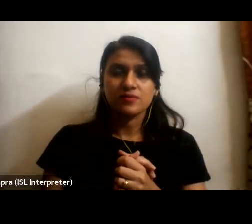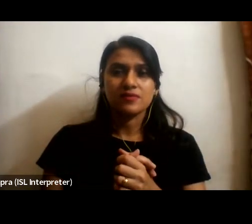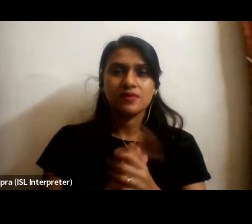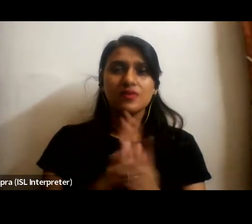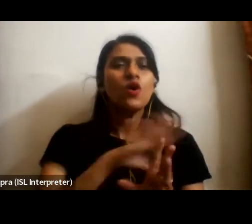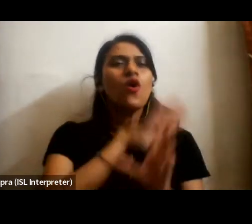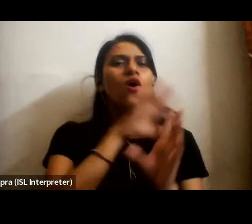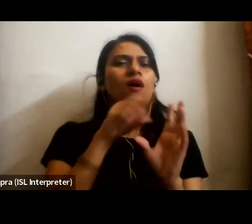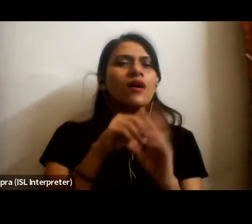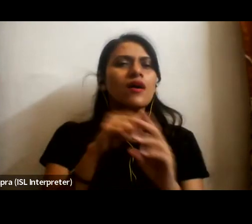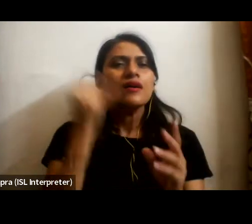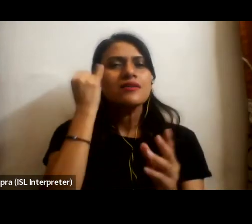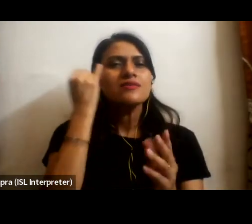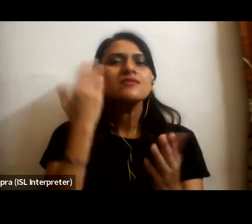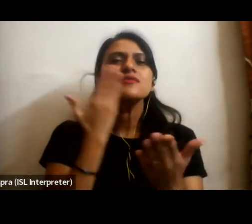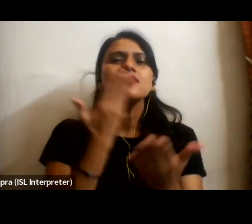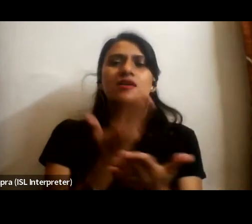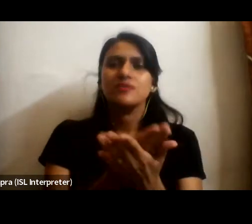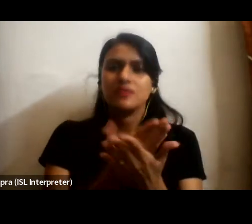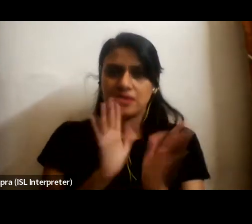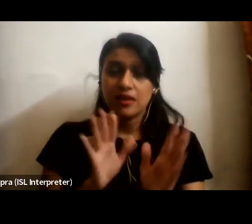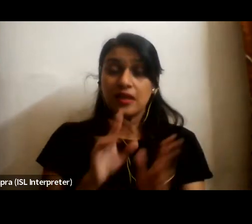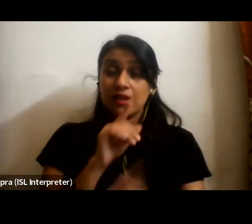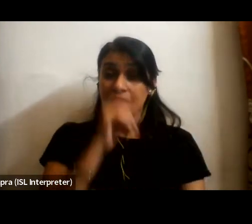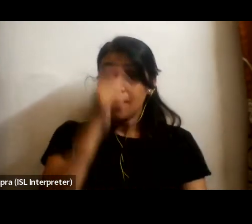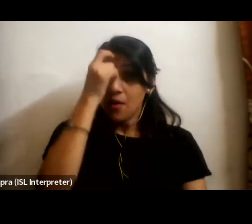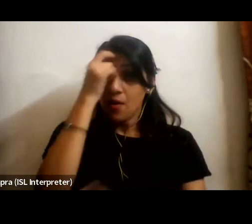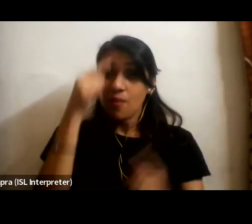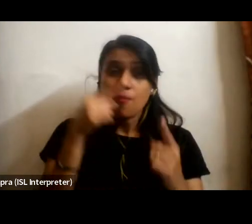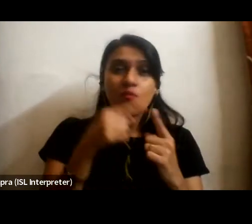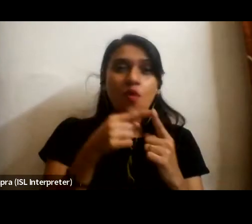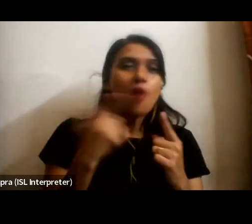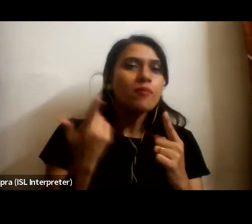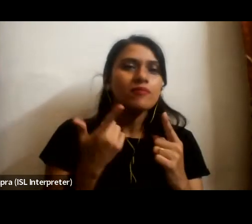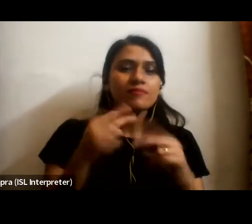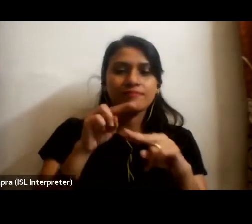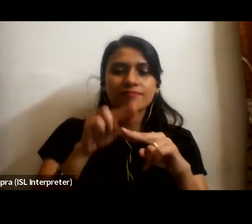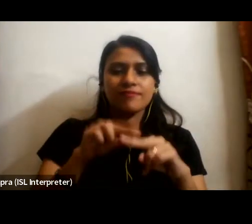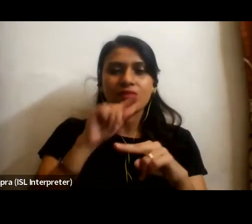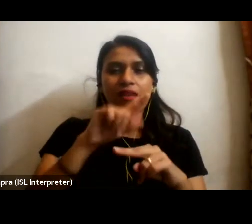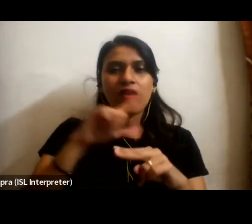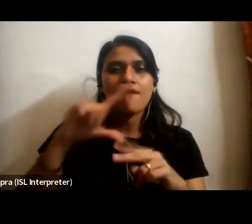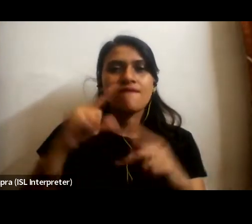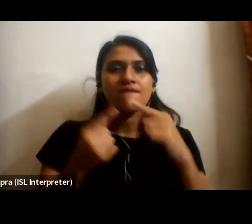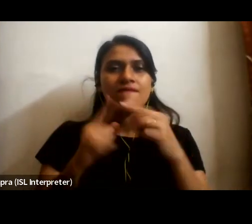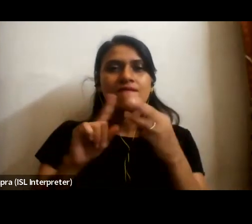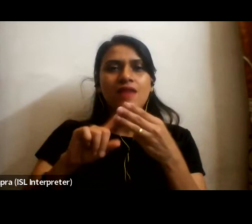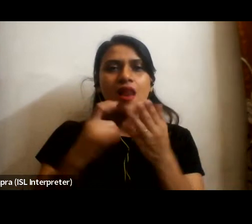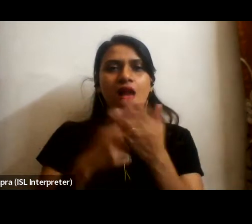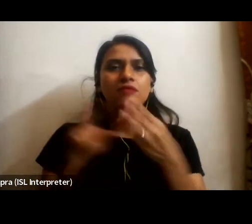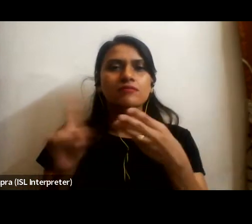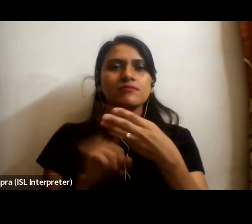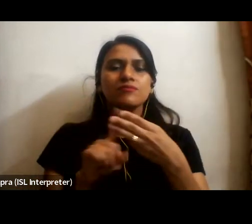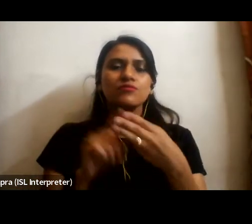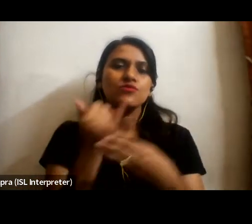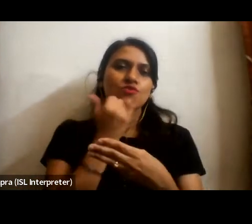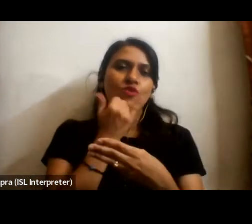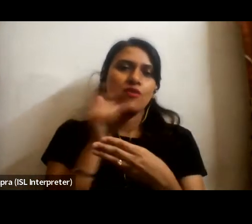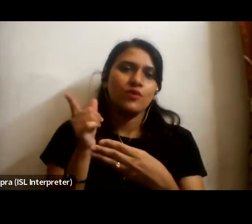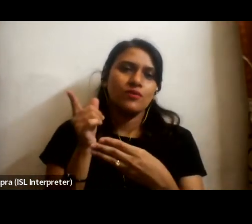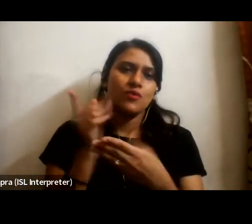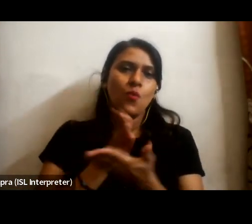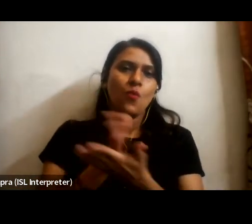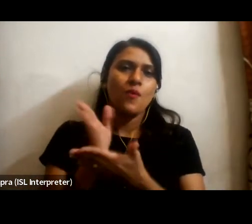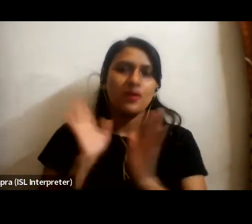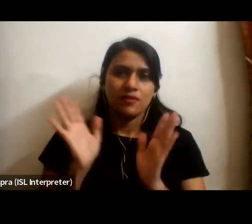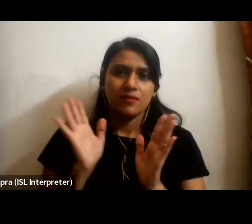say, just seems to suggest Hmm. that there is a problem with the filtering mechanisms that the court has in Hmm. place. The court's taking on a lot of